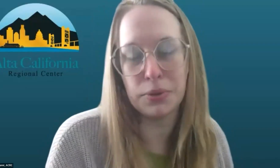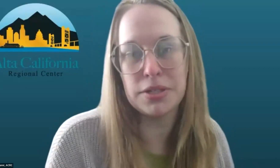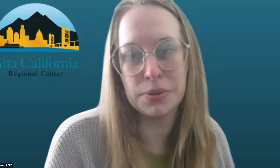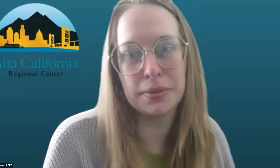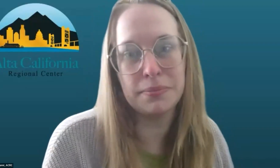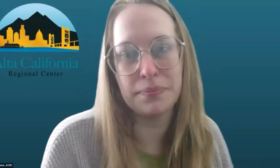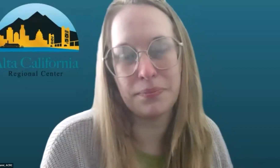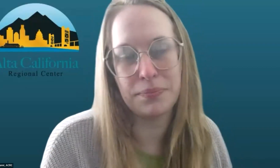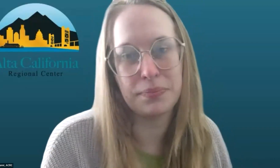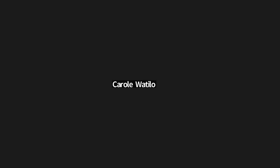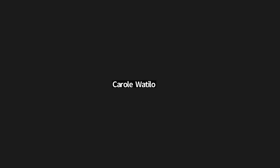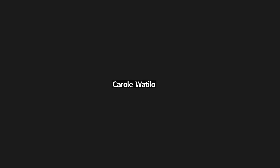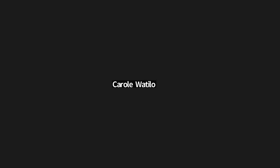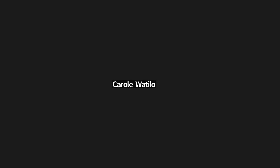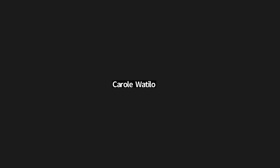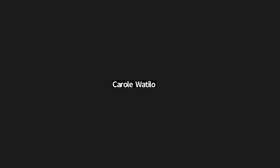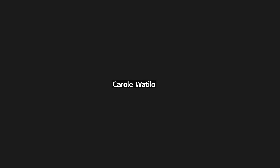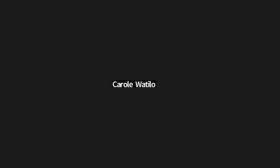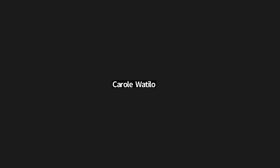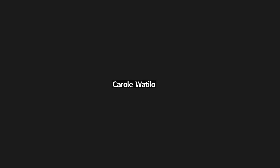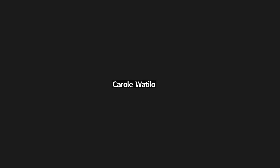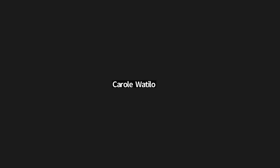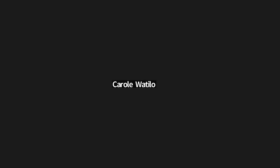that component to it. Okay, cool. Thanks.